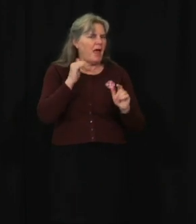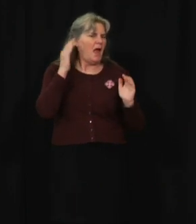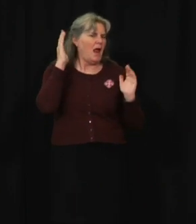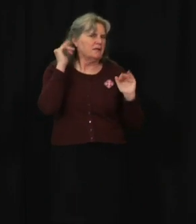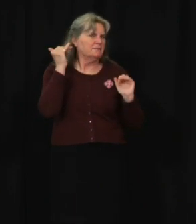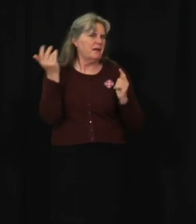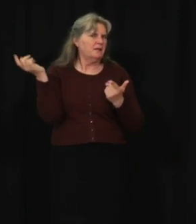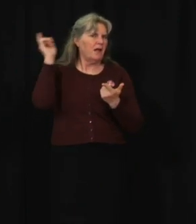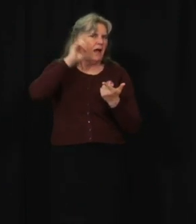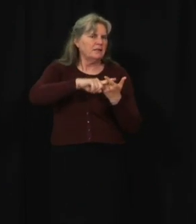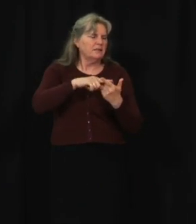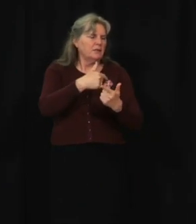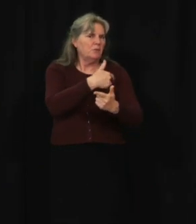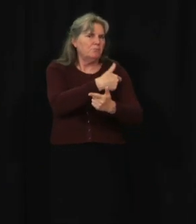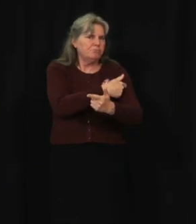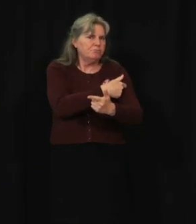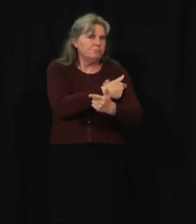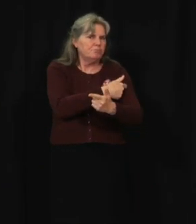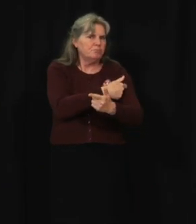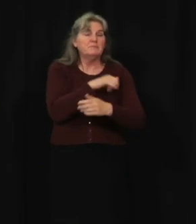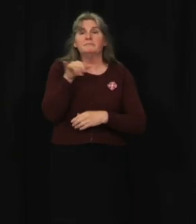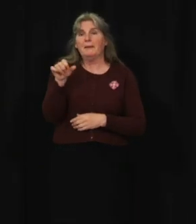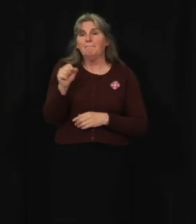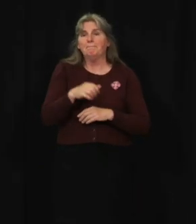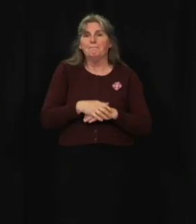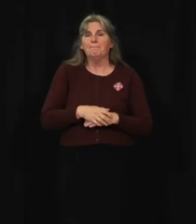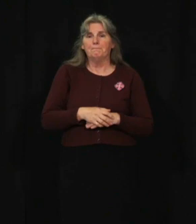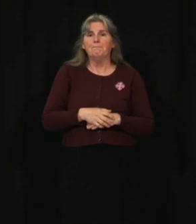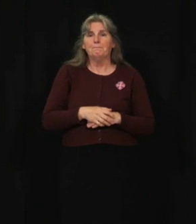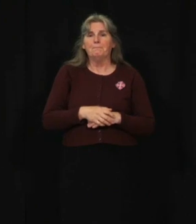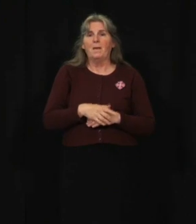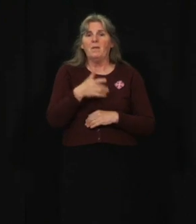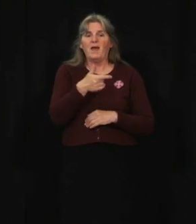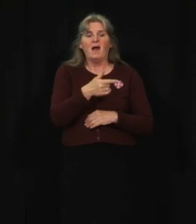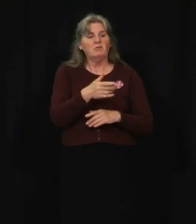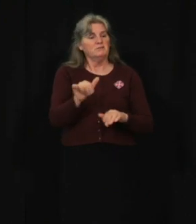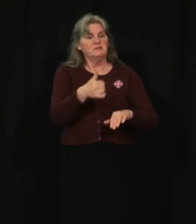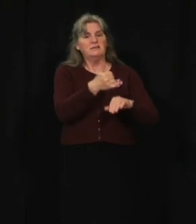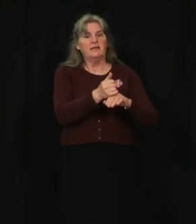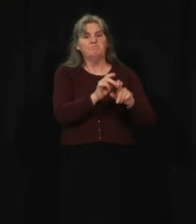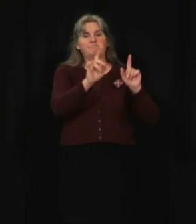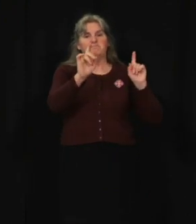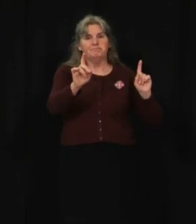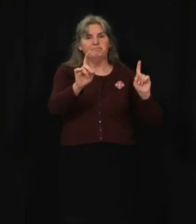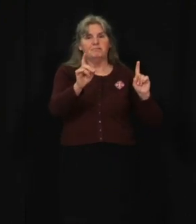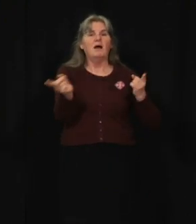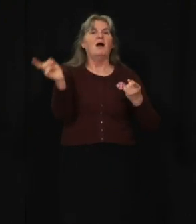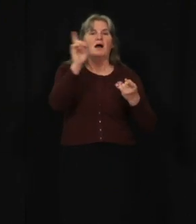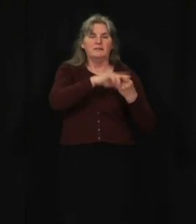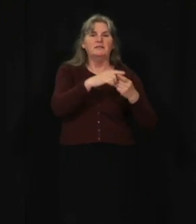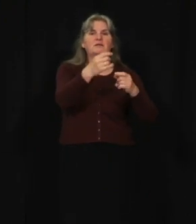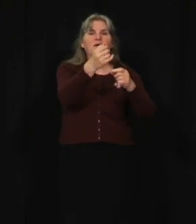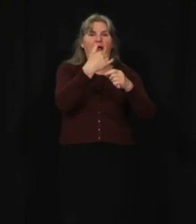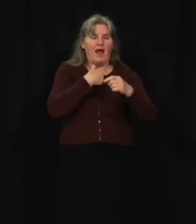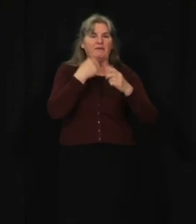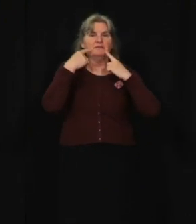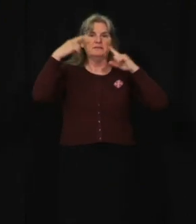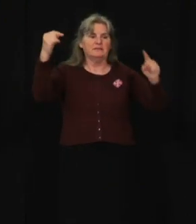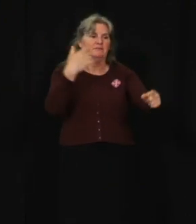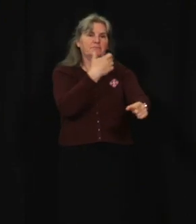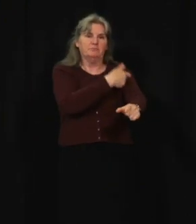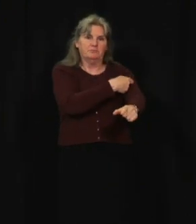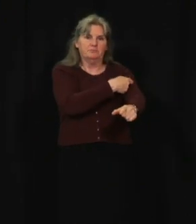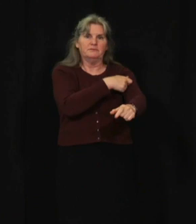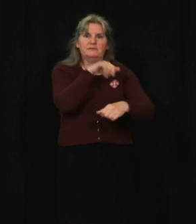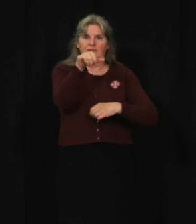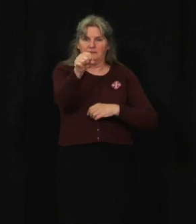expect until we get to vaccine, then yes, that will be the expectation.